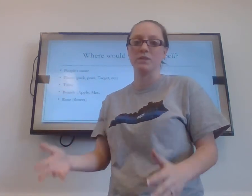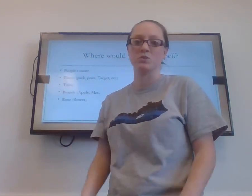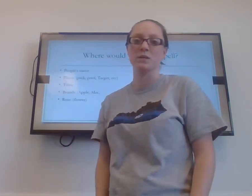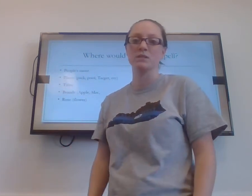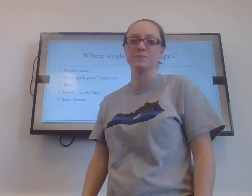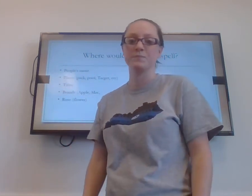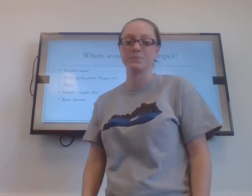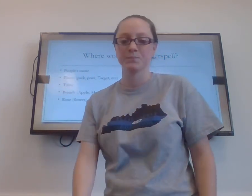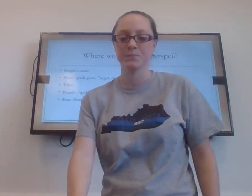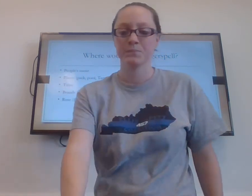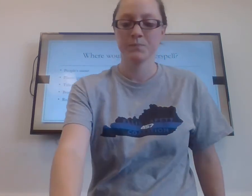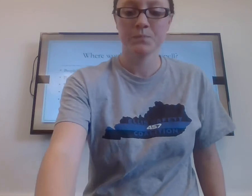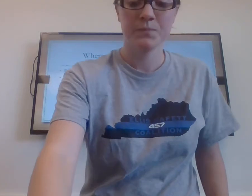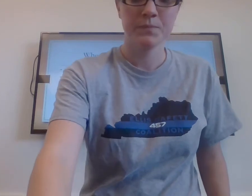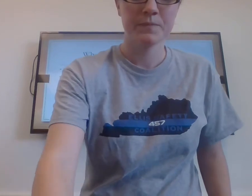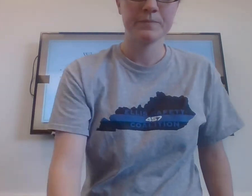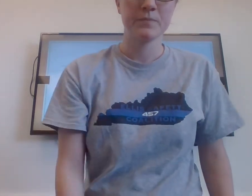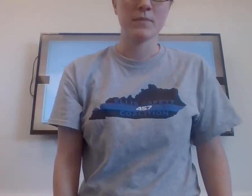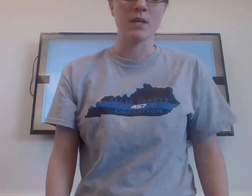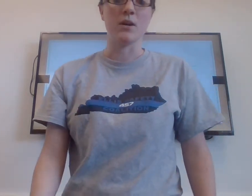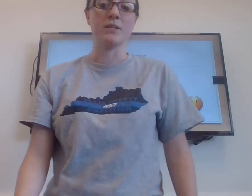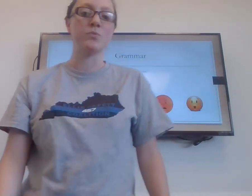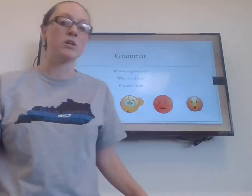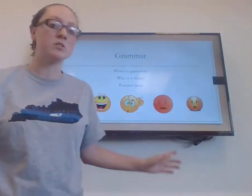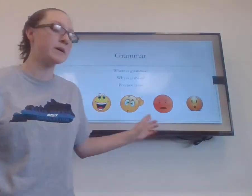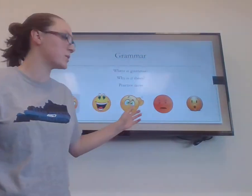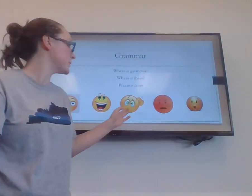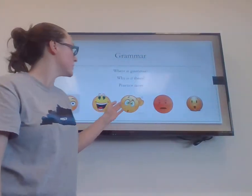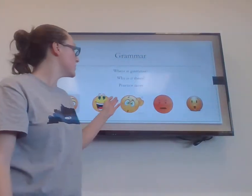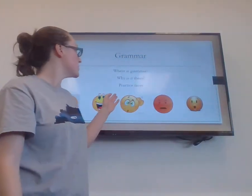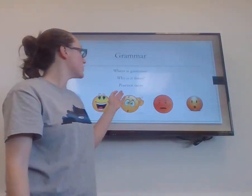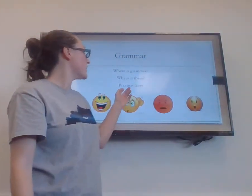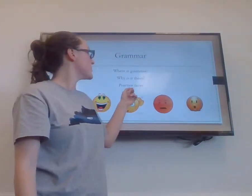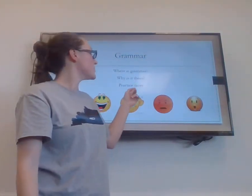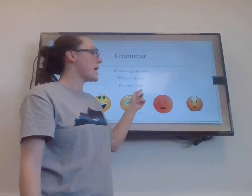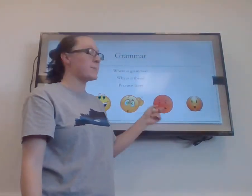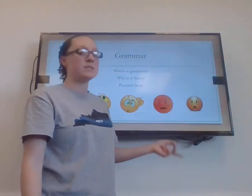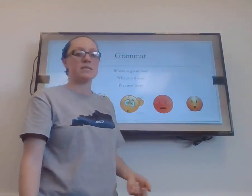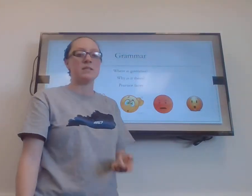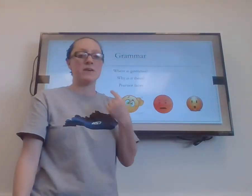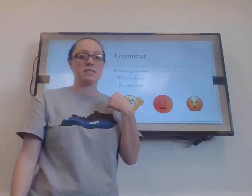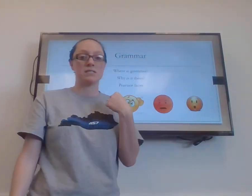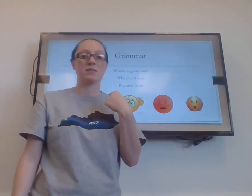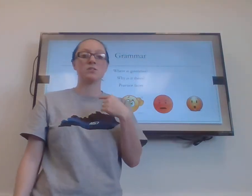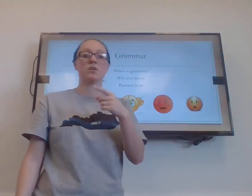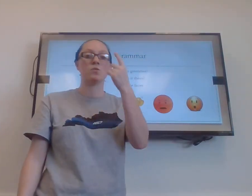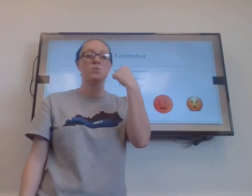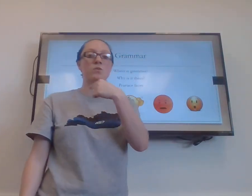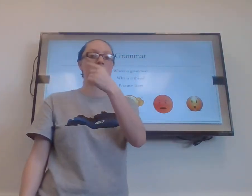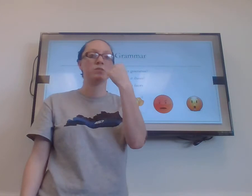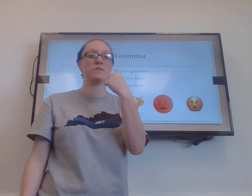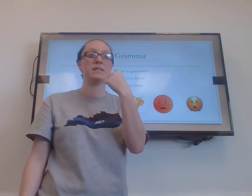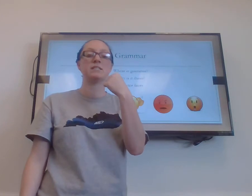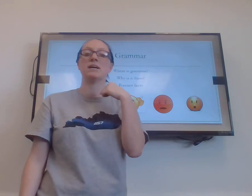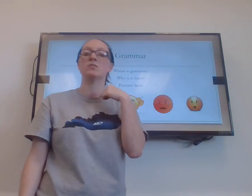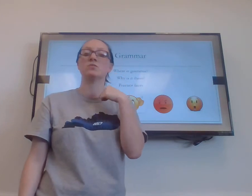spell it. All right, we talked about grammar. So grammar happens in the face. So your face tells the